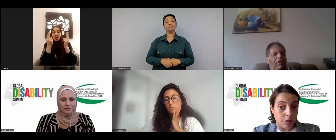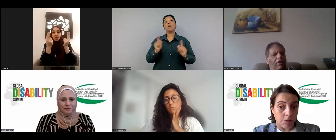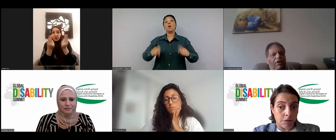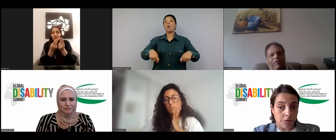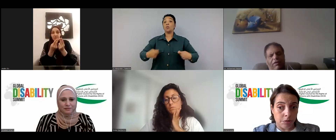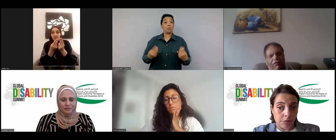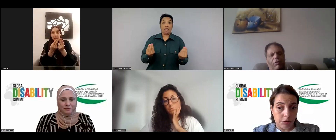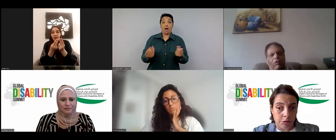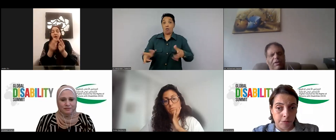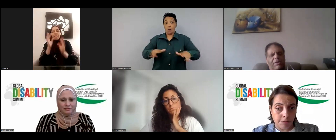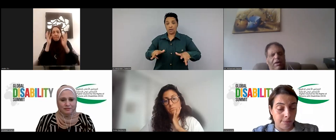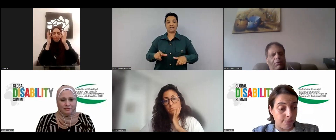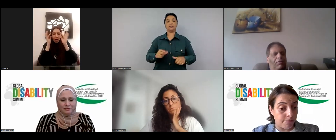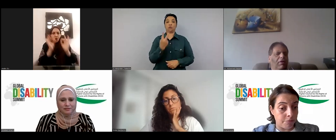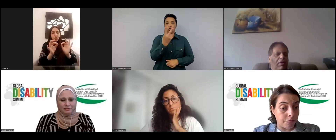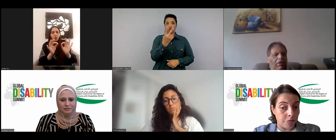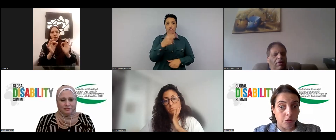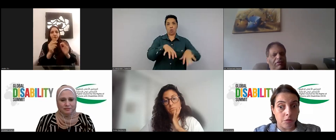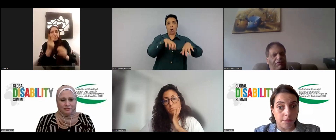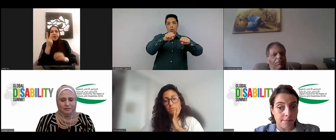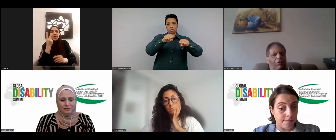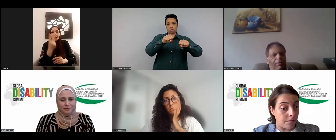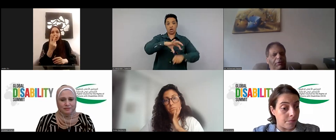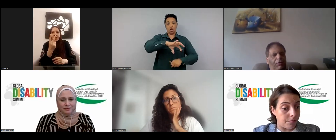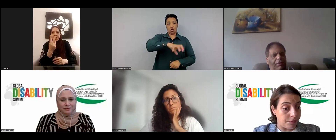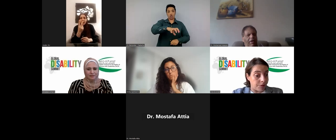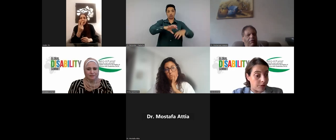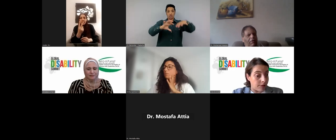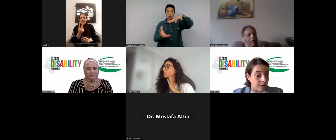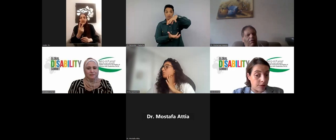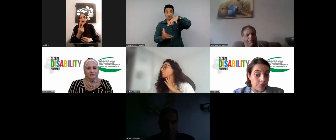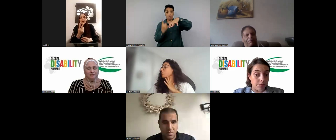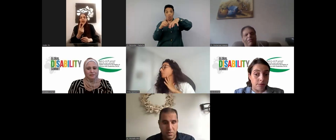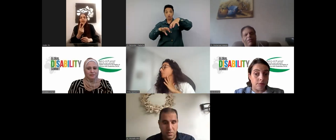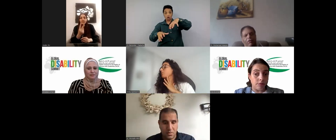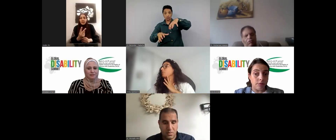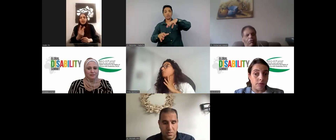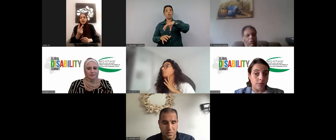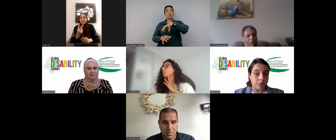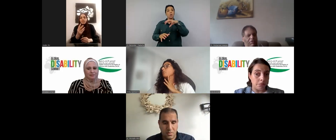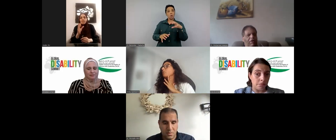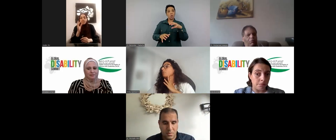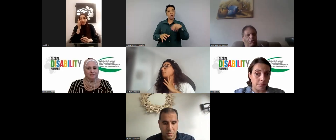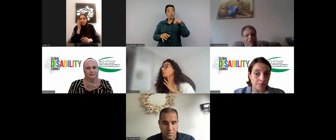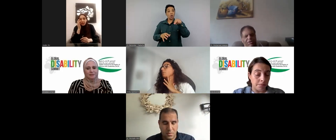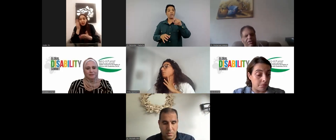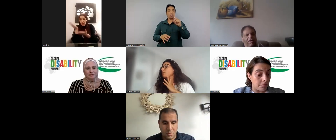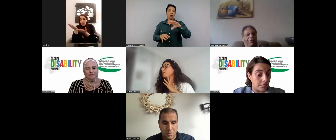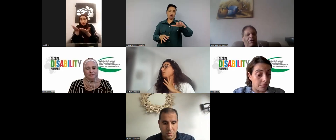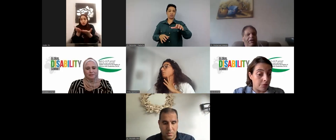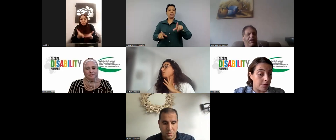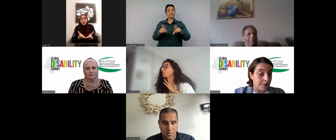from country from Global South, country from Global North, and permanent co-host, which